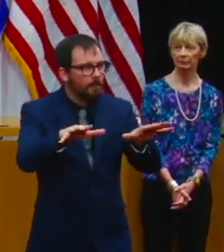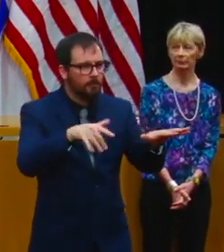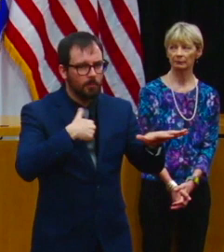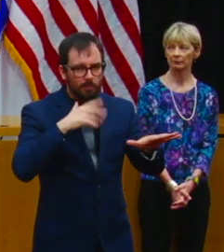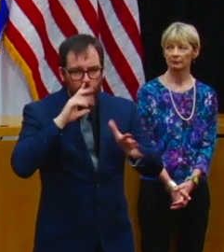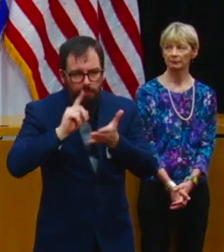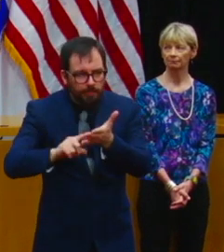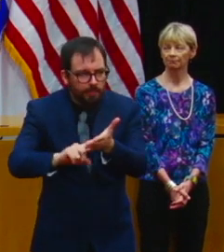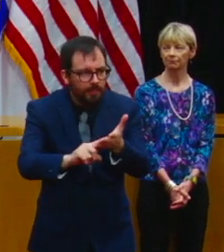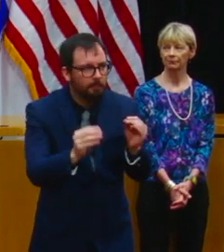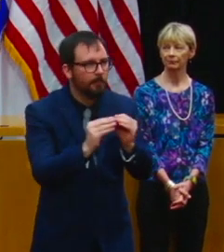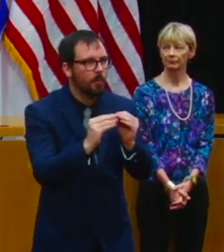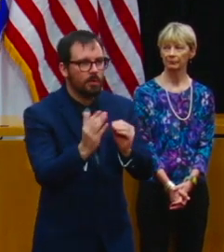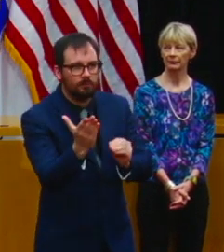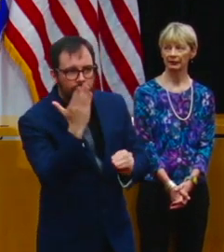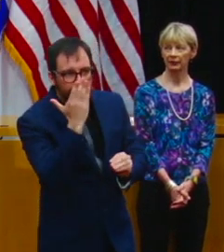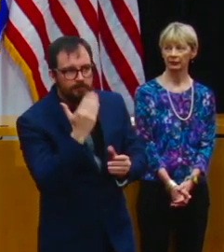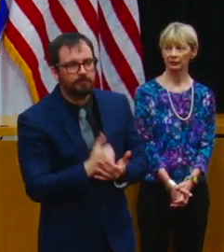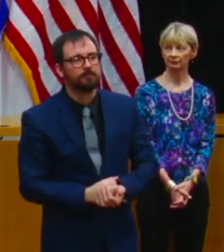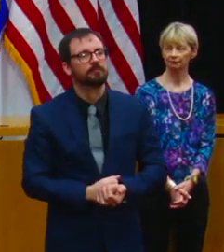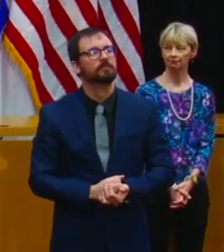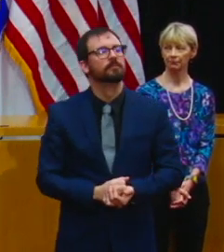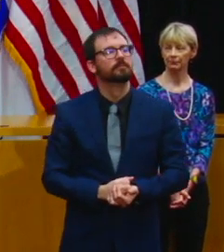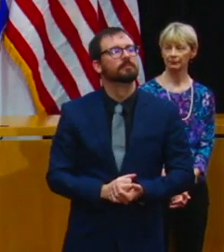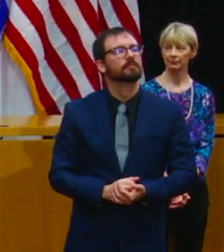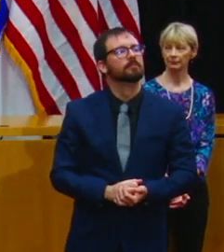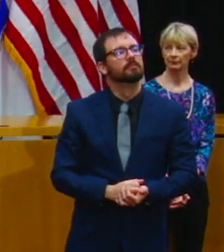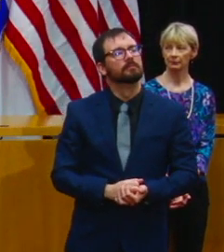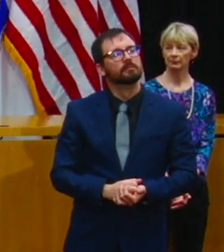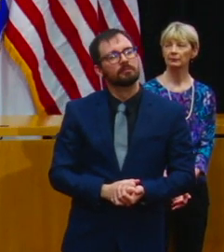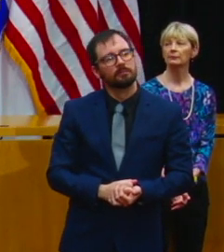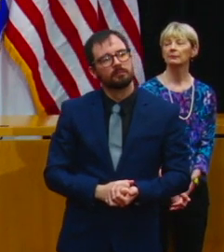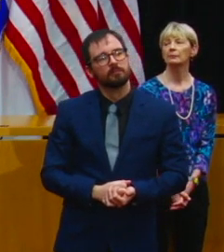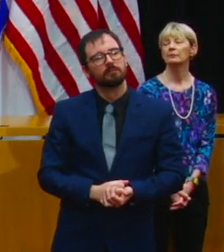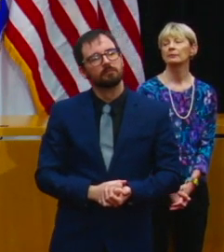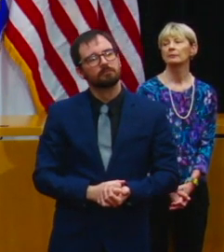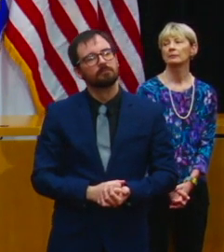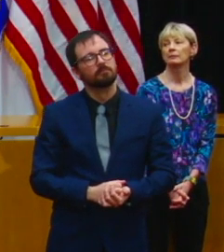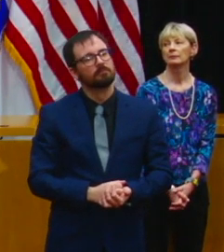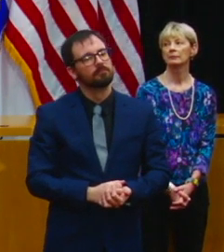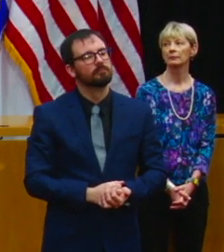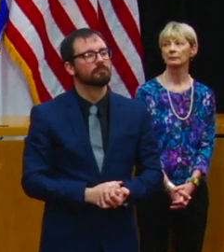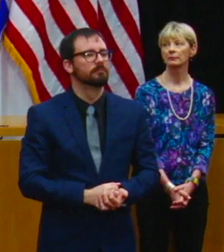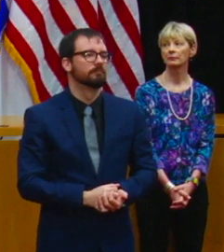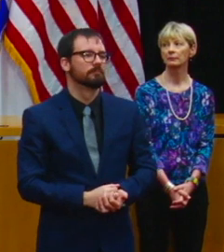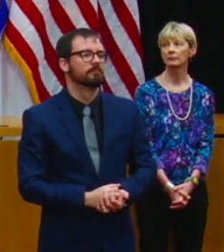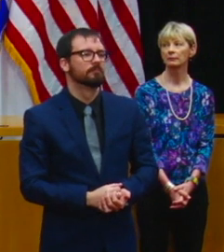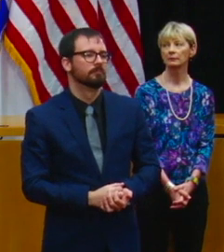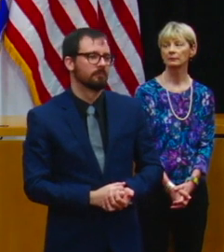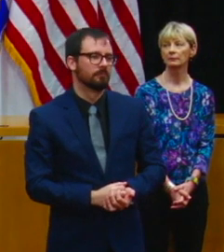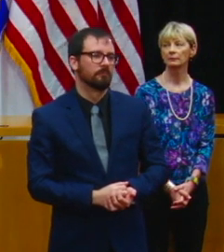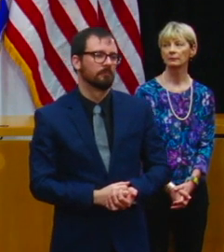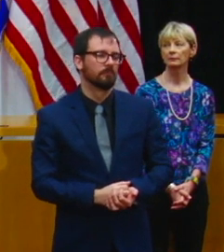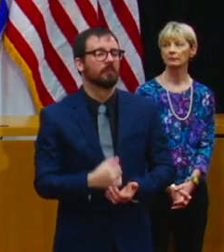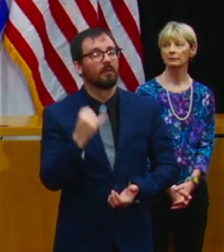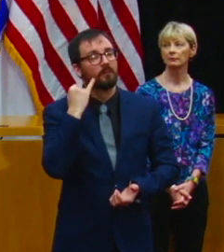No, the traveler piece at this point is if you're coming back from someplace, we want you to spend